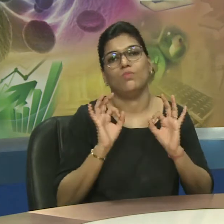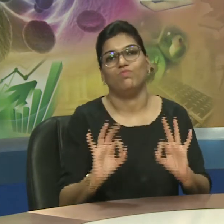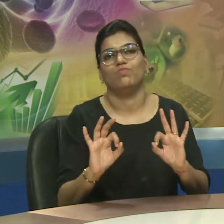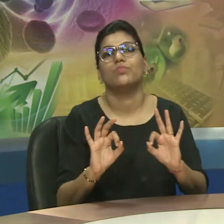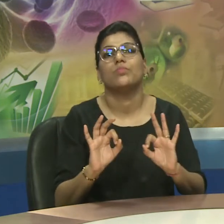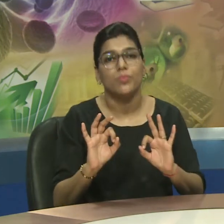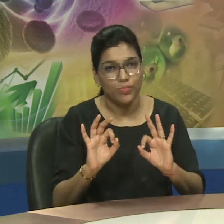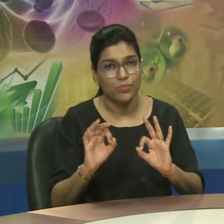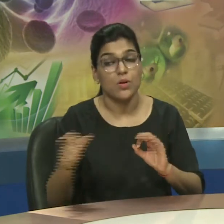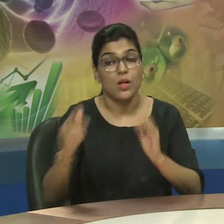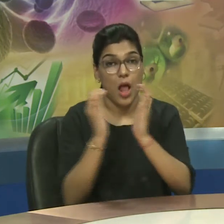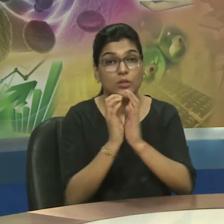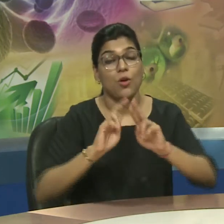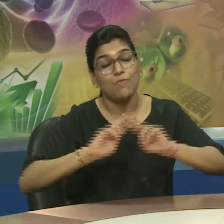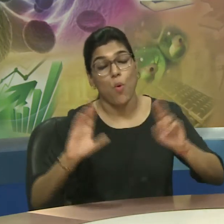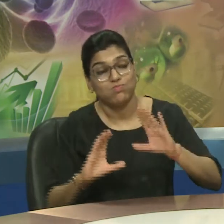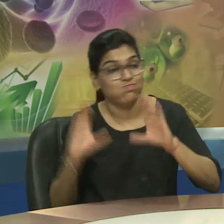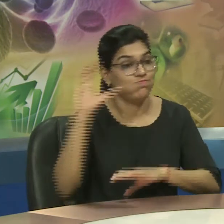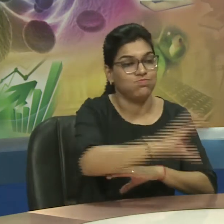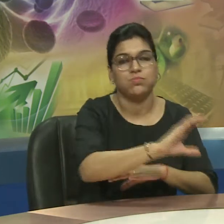taken the policy.